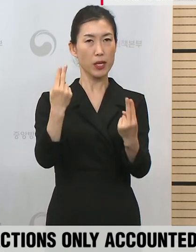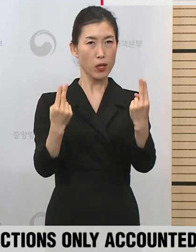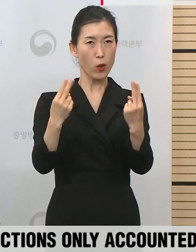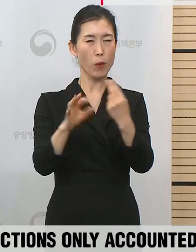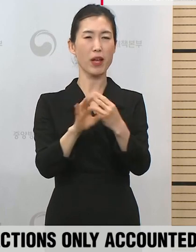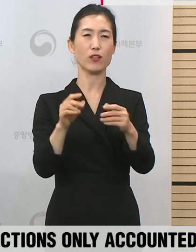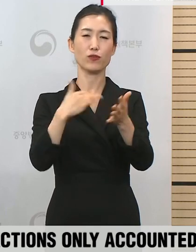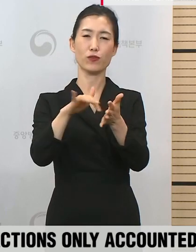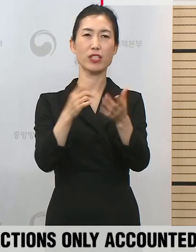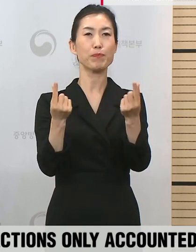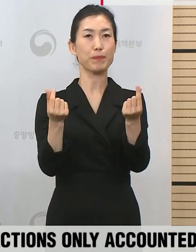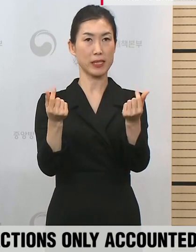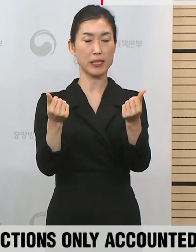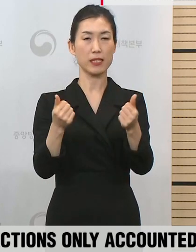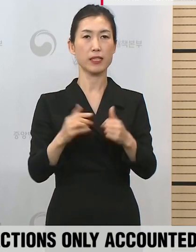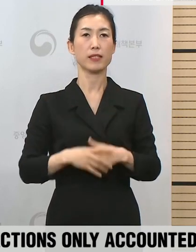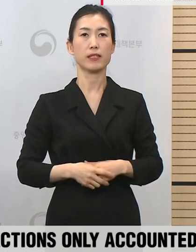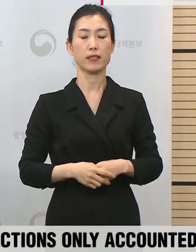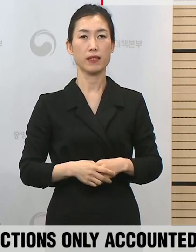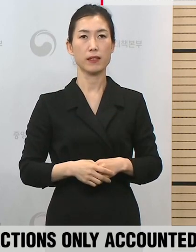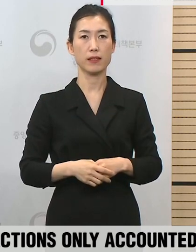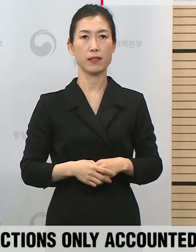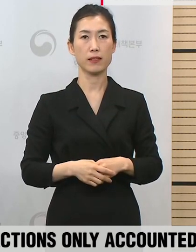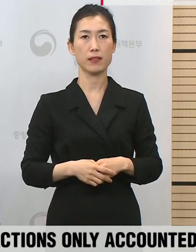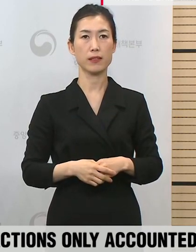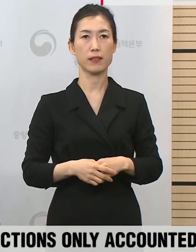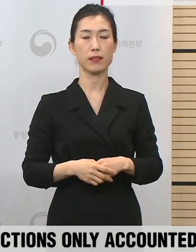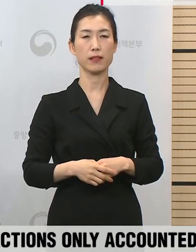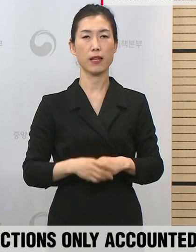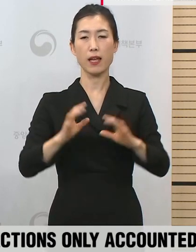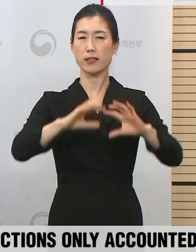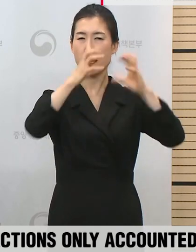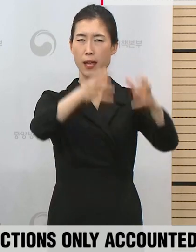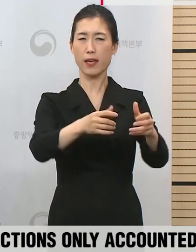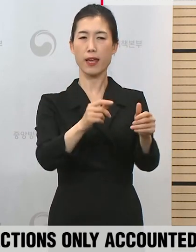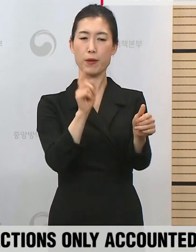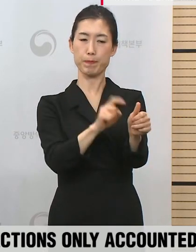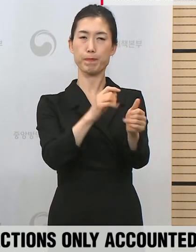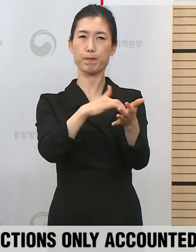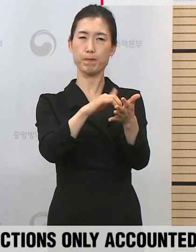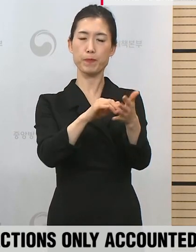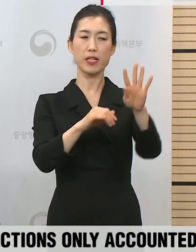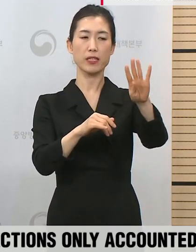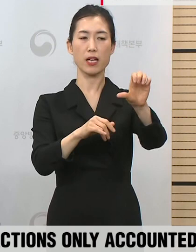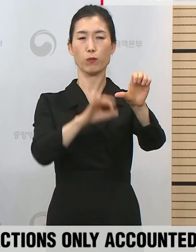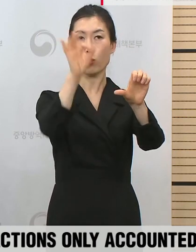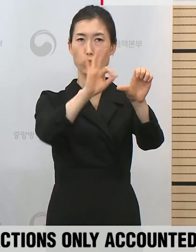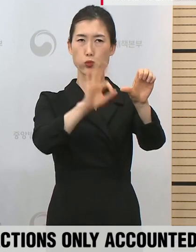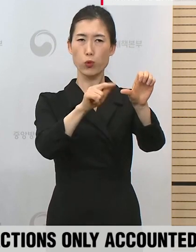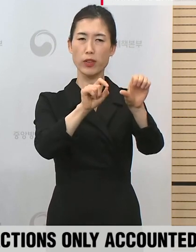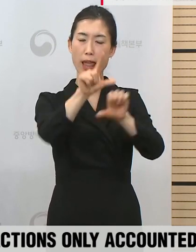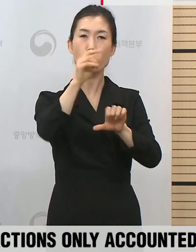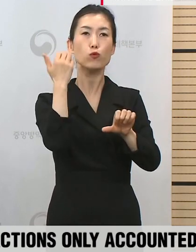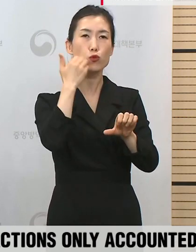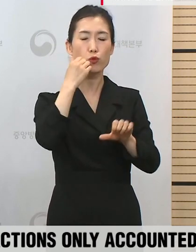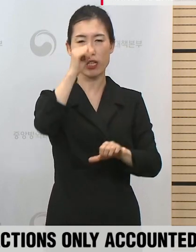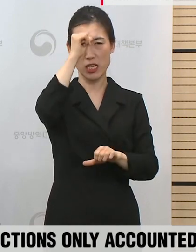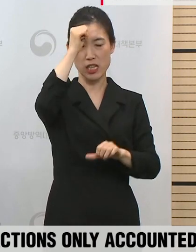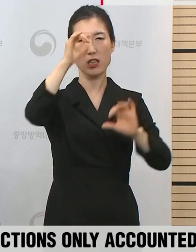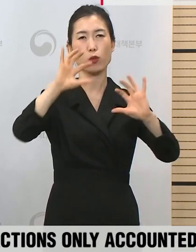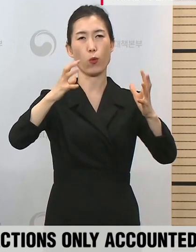5.7 million weekly cases, and we believe that this is similar to the previous week. And about